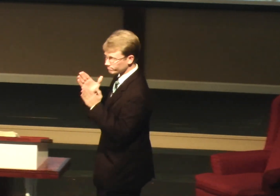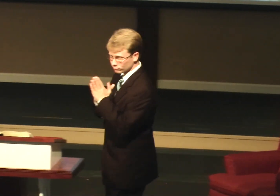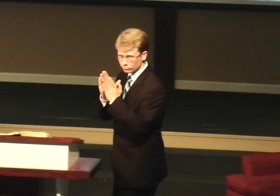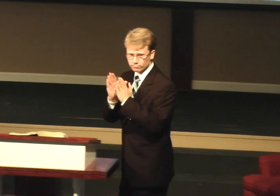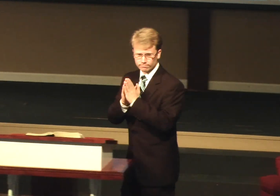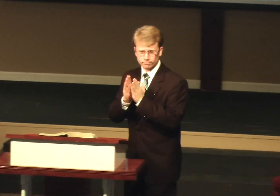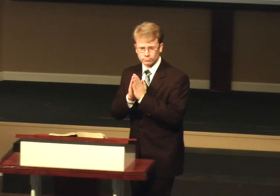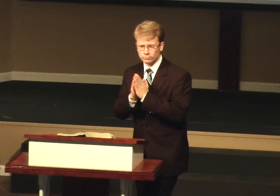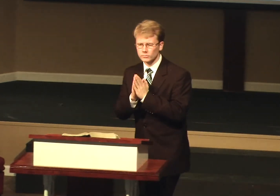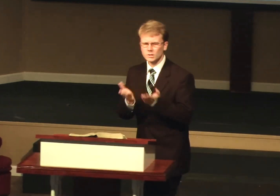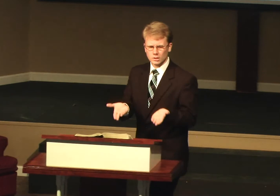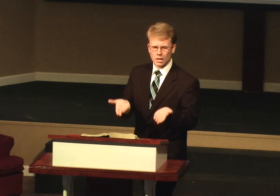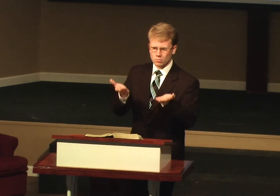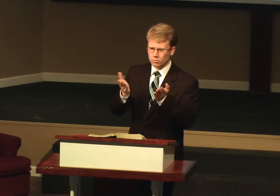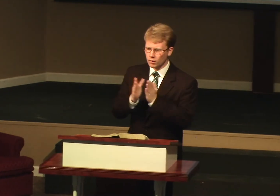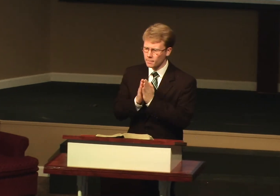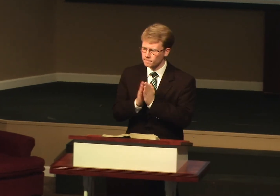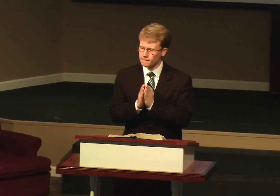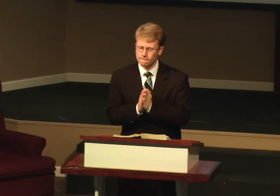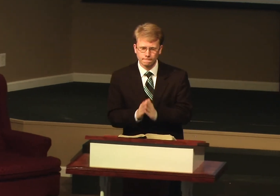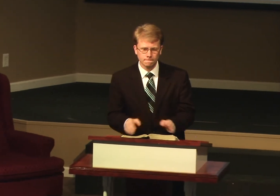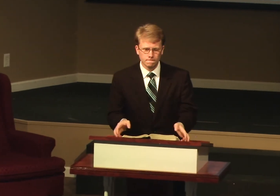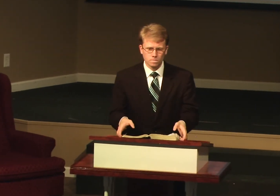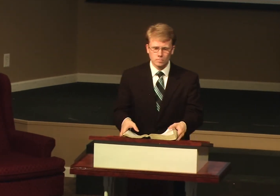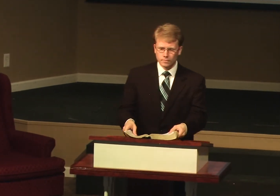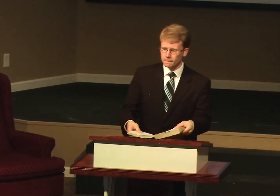attention. Let's close with a word of prayer. Please stand if you would mind.